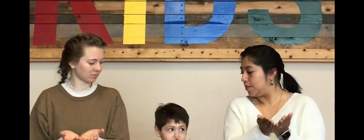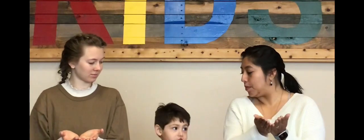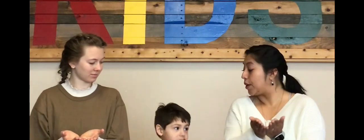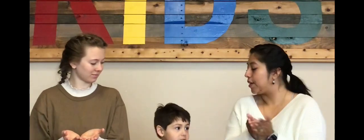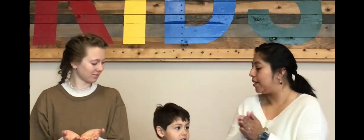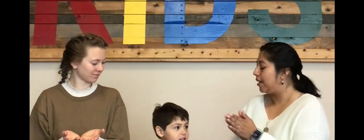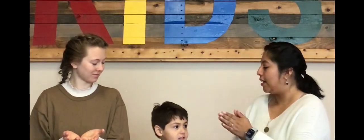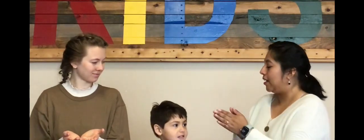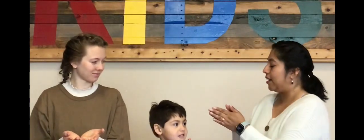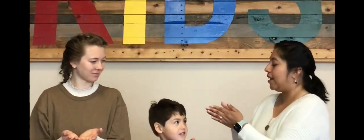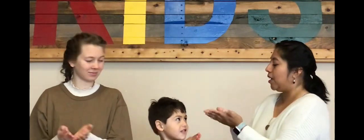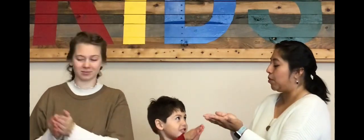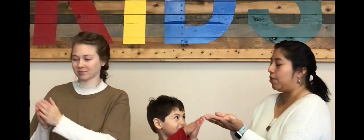or book,